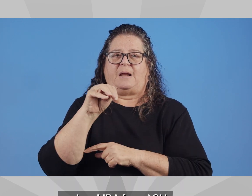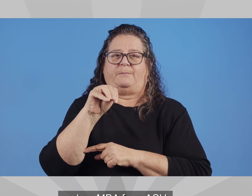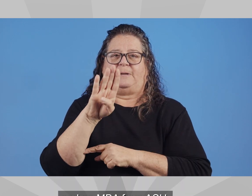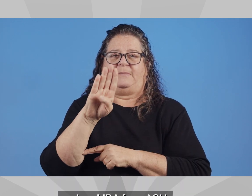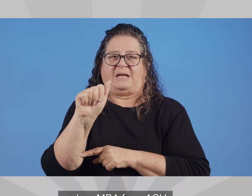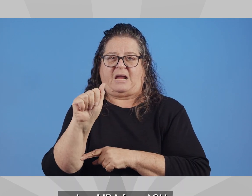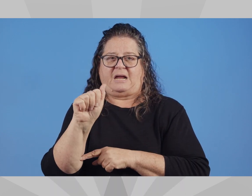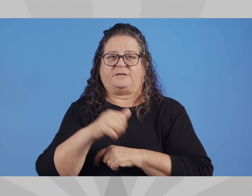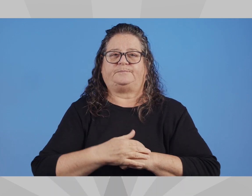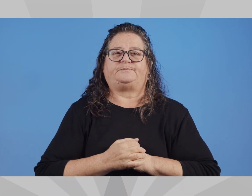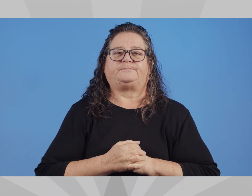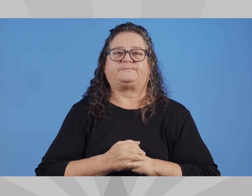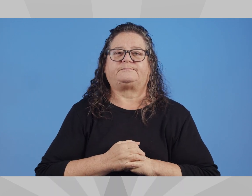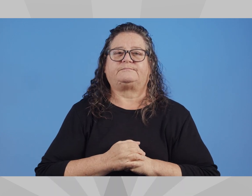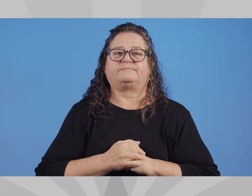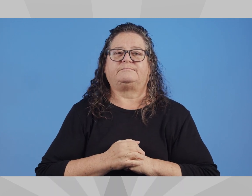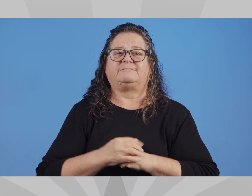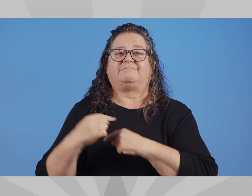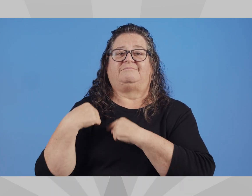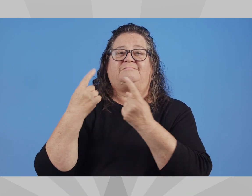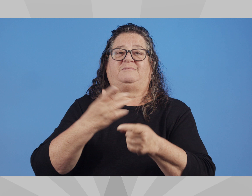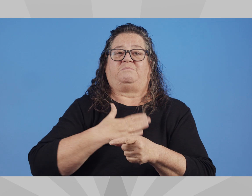from ASU.